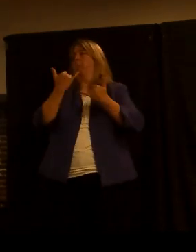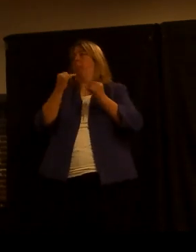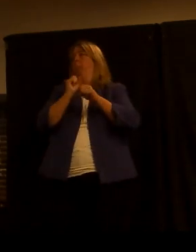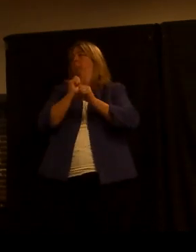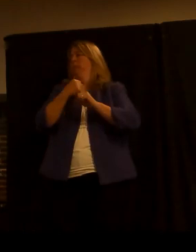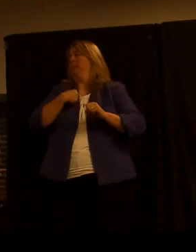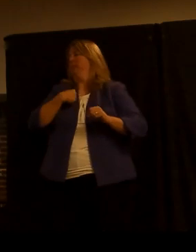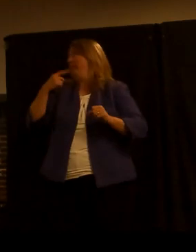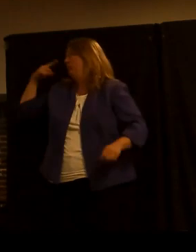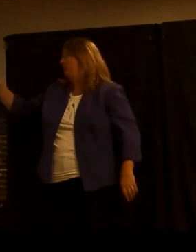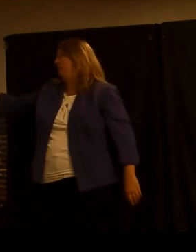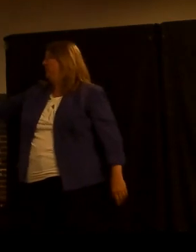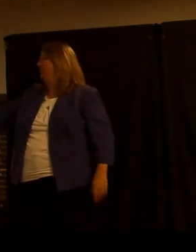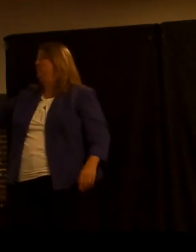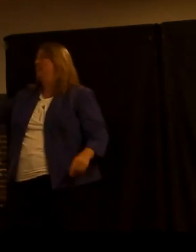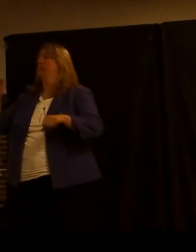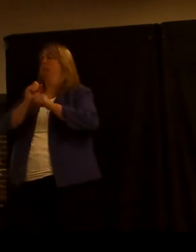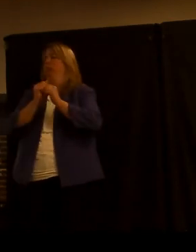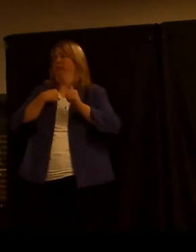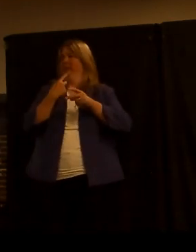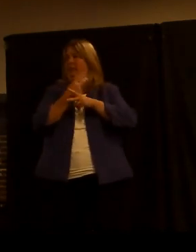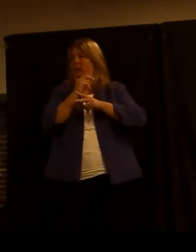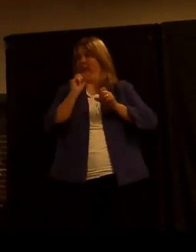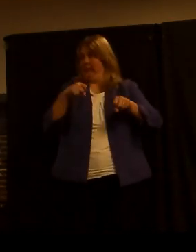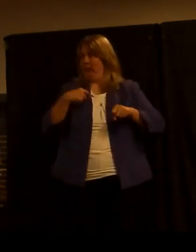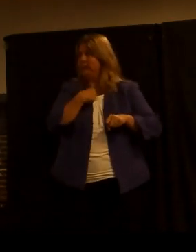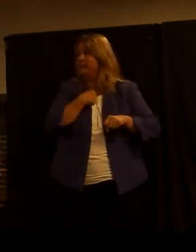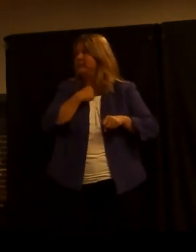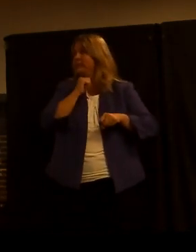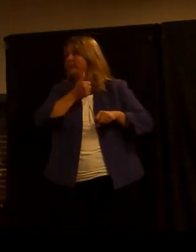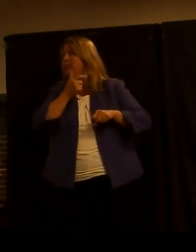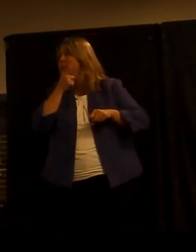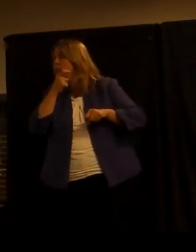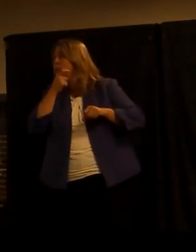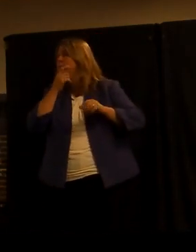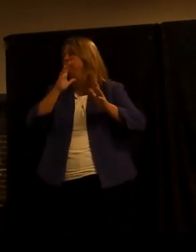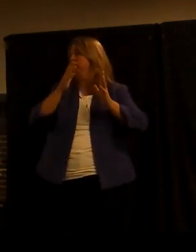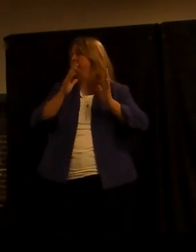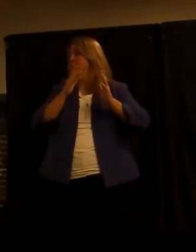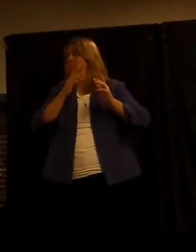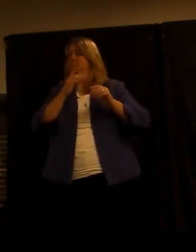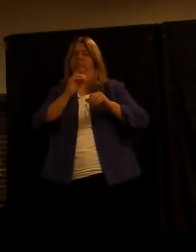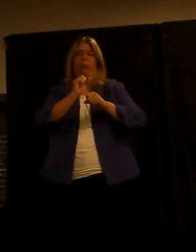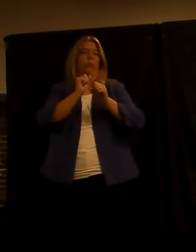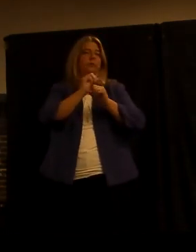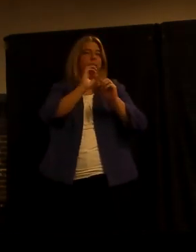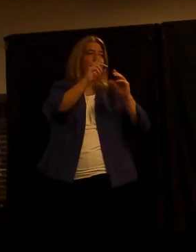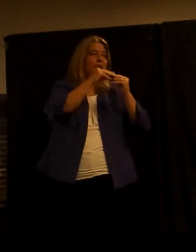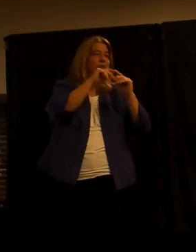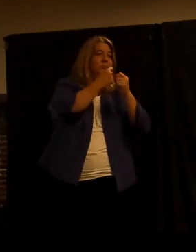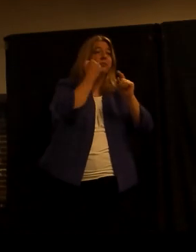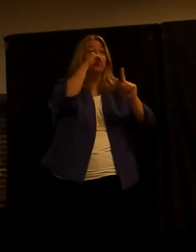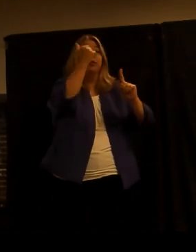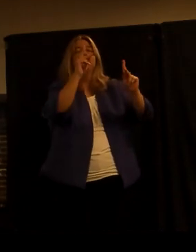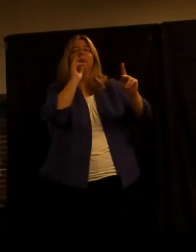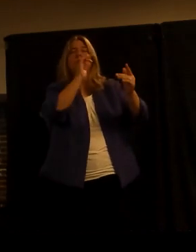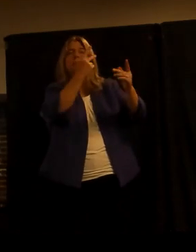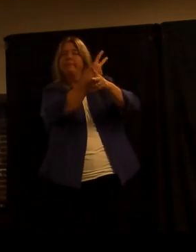me and determining which ones we can handle, where we need to refer out. Really initially just looking at what we can